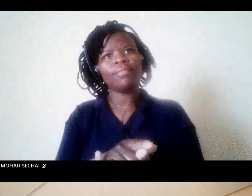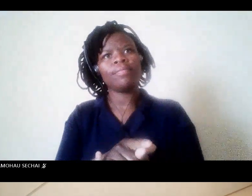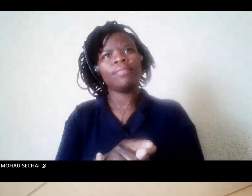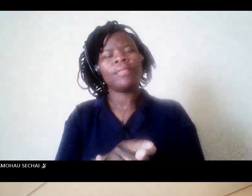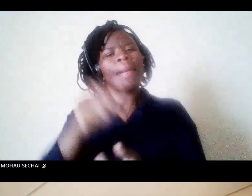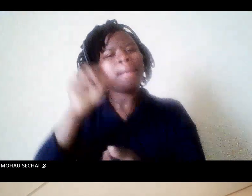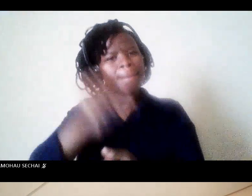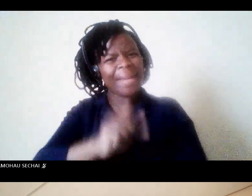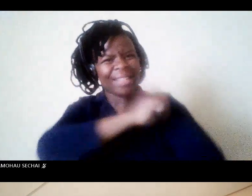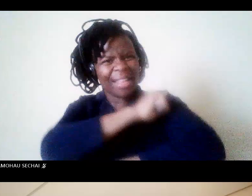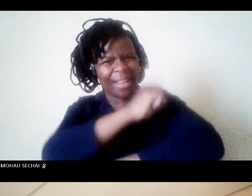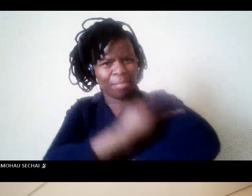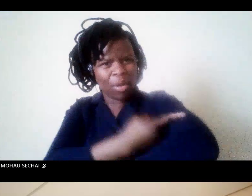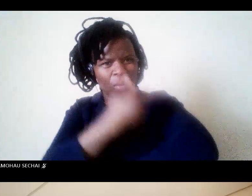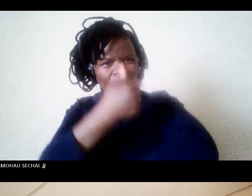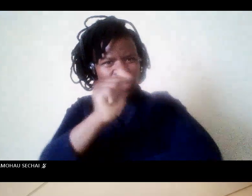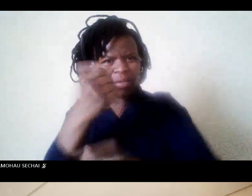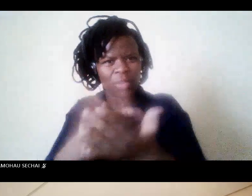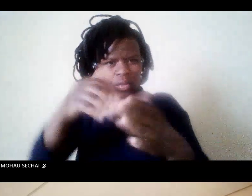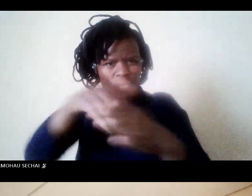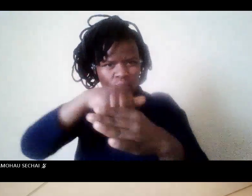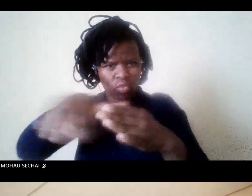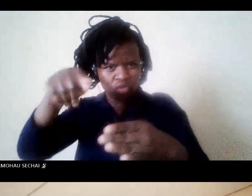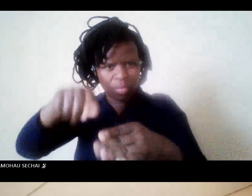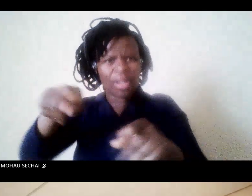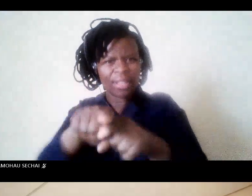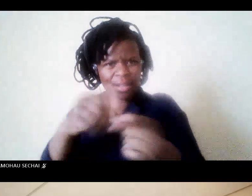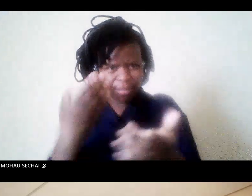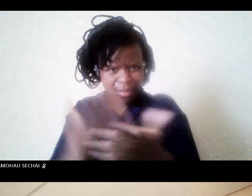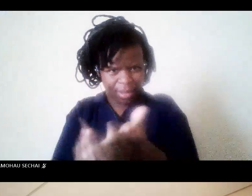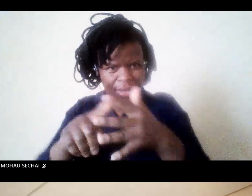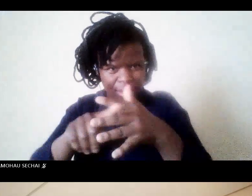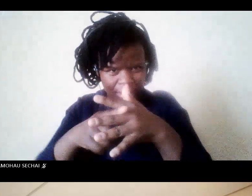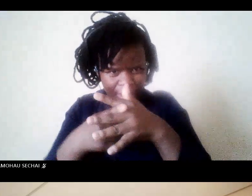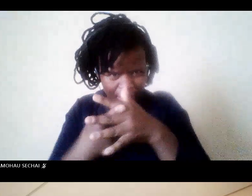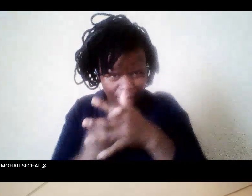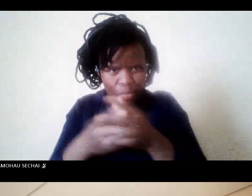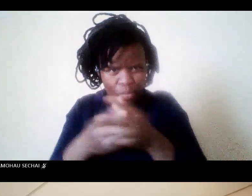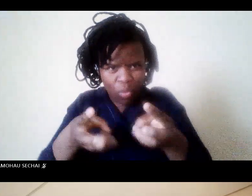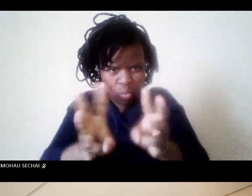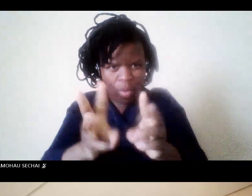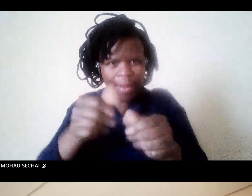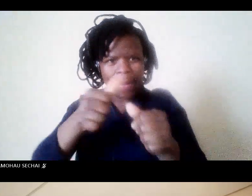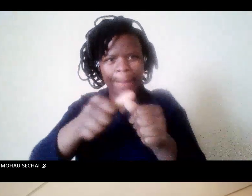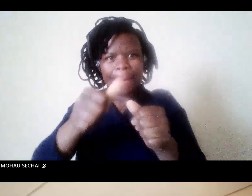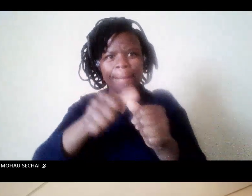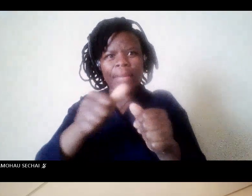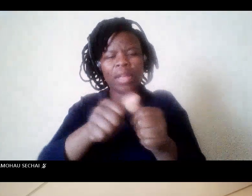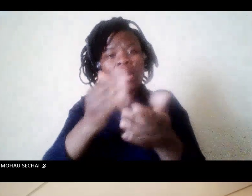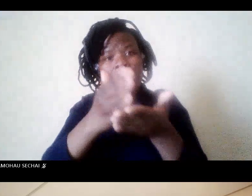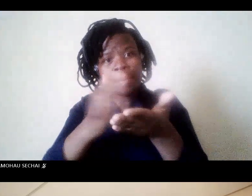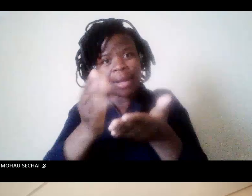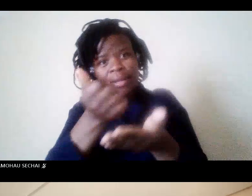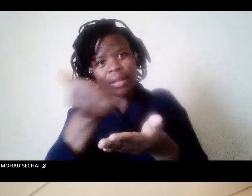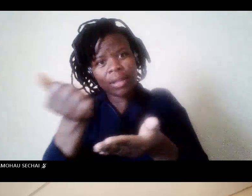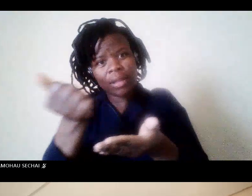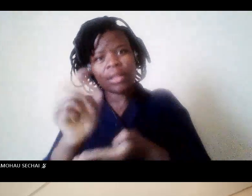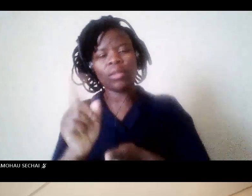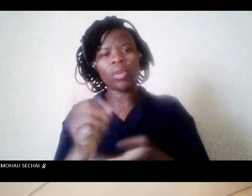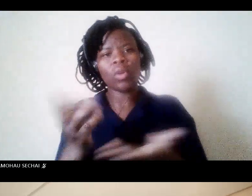of that and be able to respond in a better way. The other part is where he